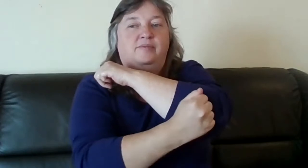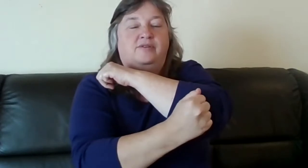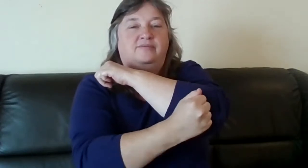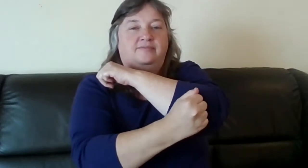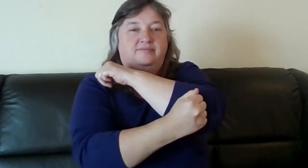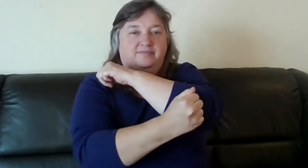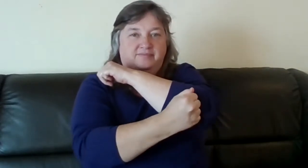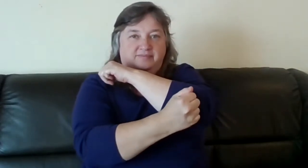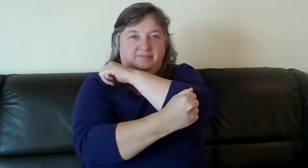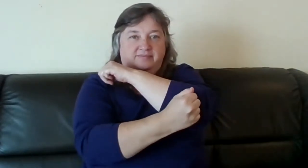elbow.